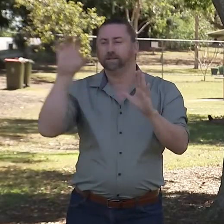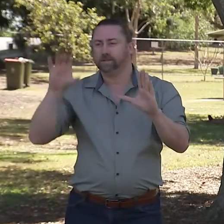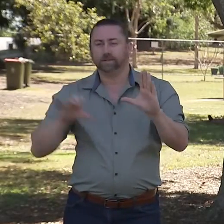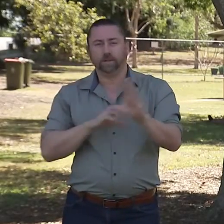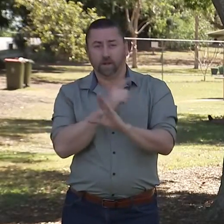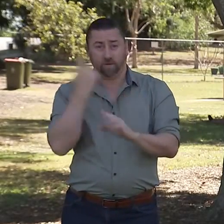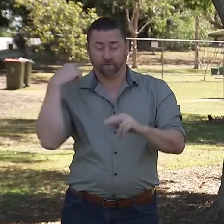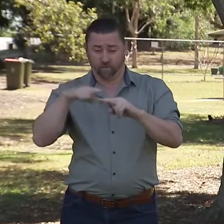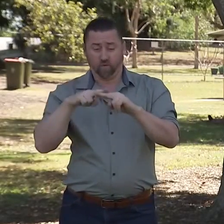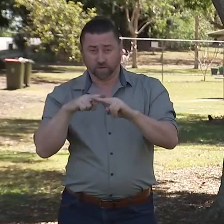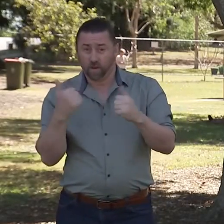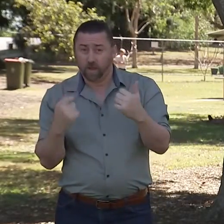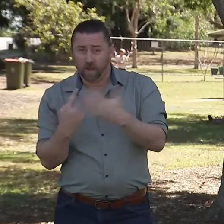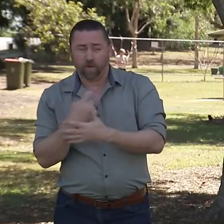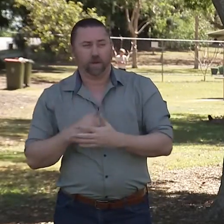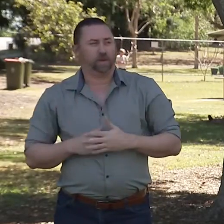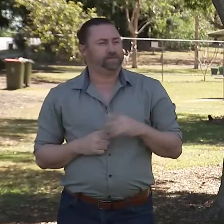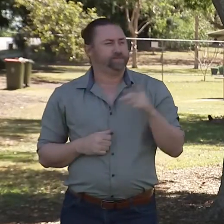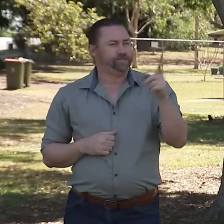Cabinet.